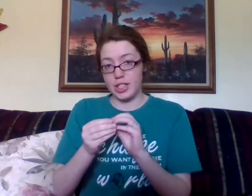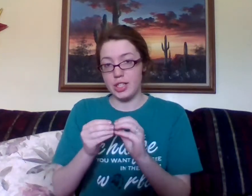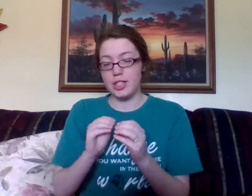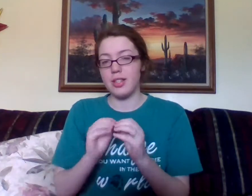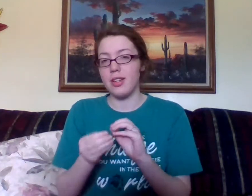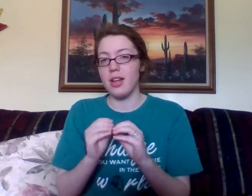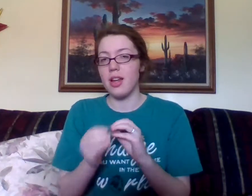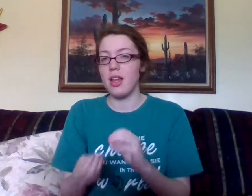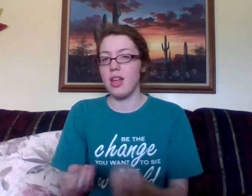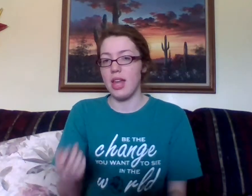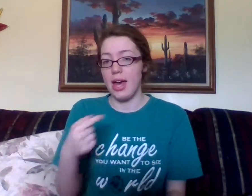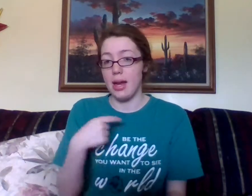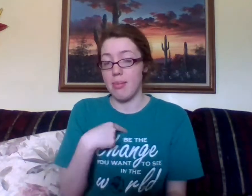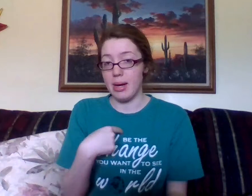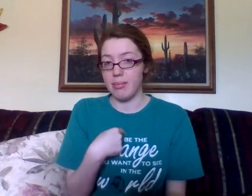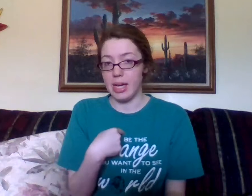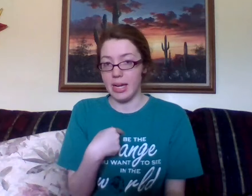fix that about me.